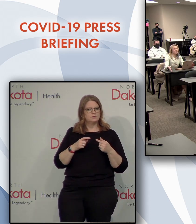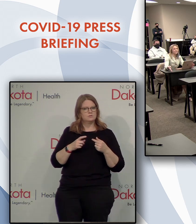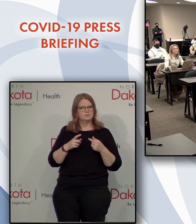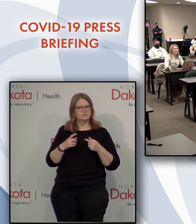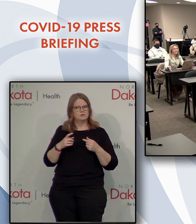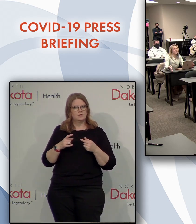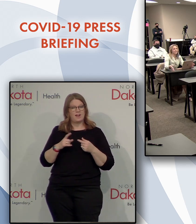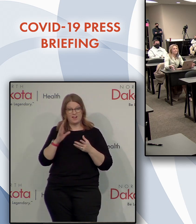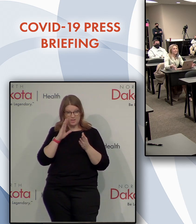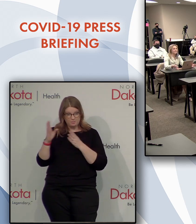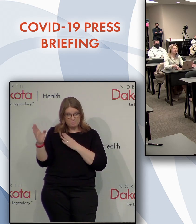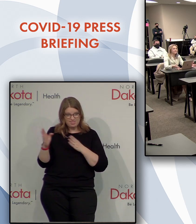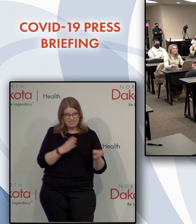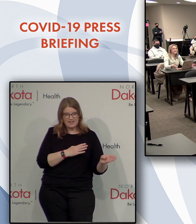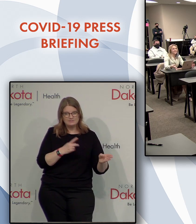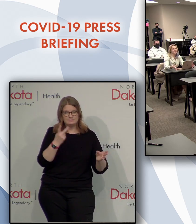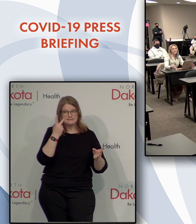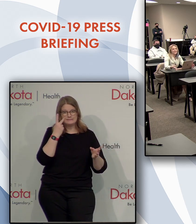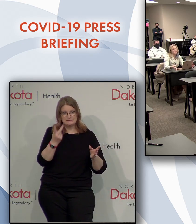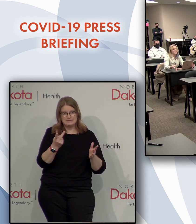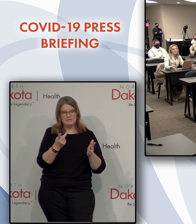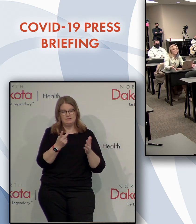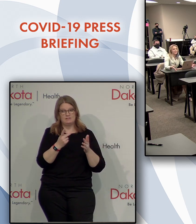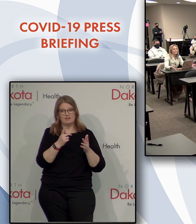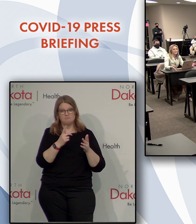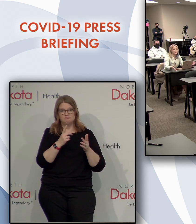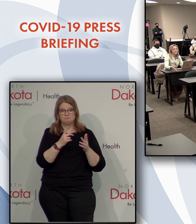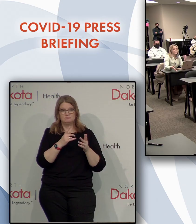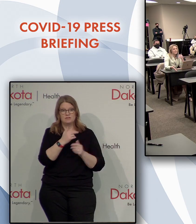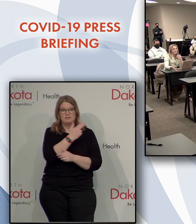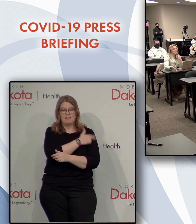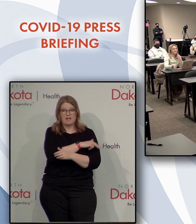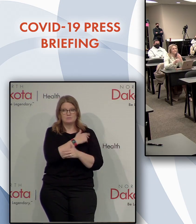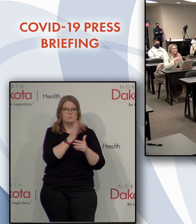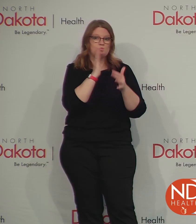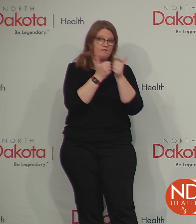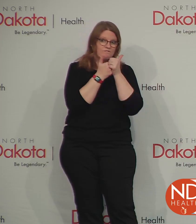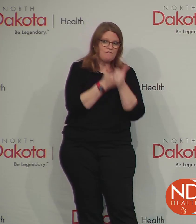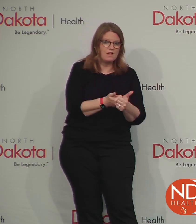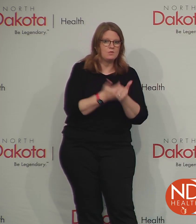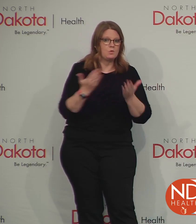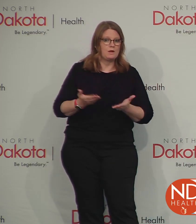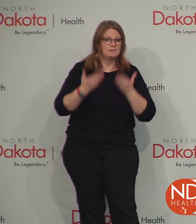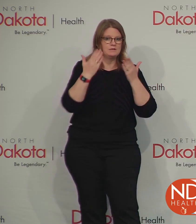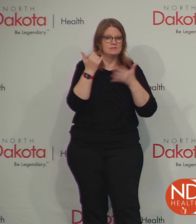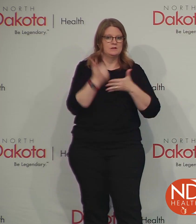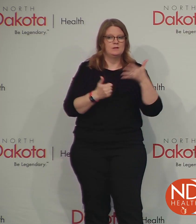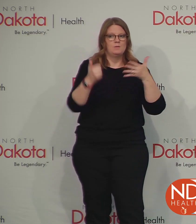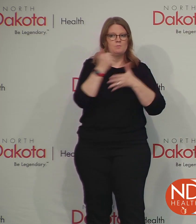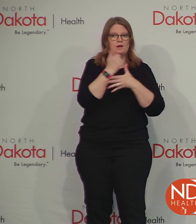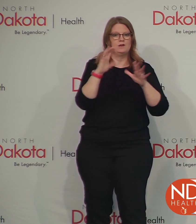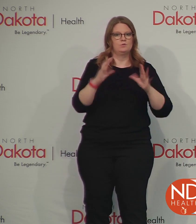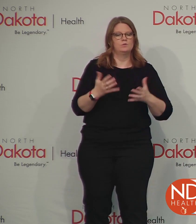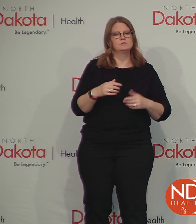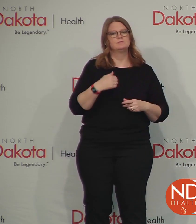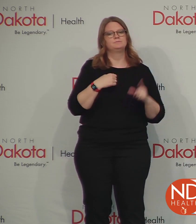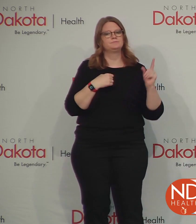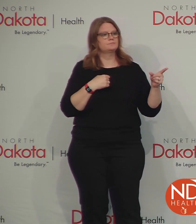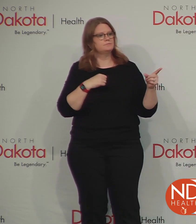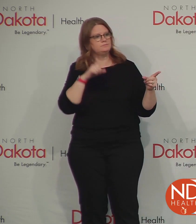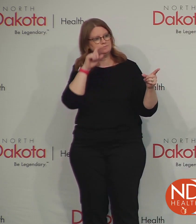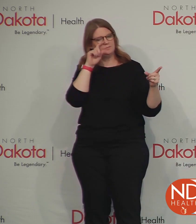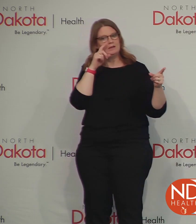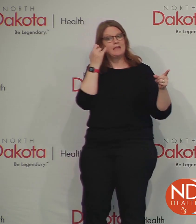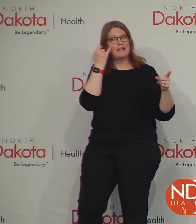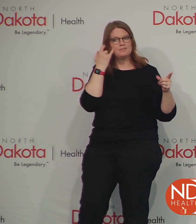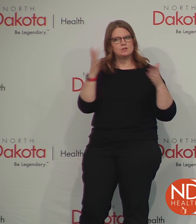followed, or are kind of hospitals, once they get their vaccines, under their own discretion? So I don't know if everyone heard Morgan's question. She's asking if there